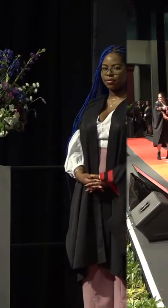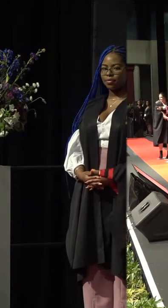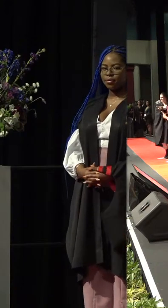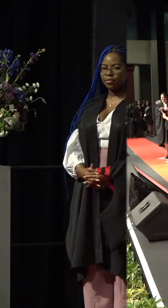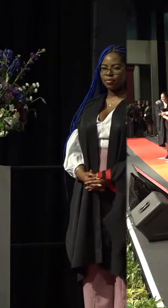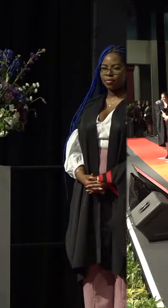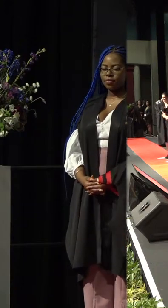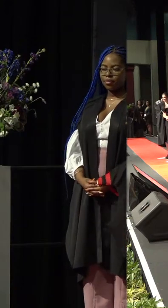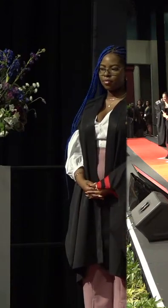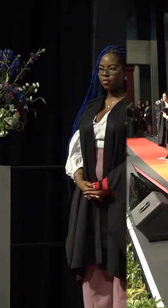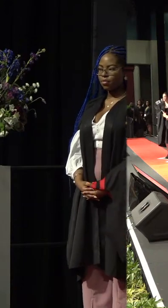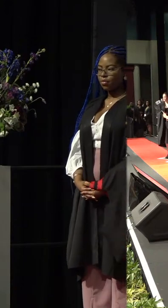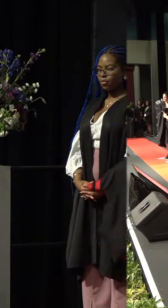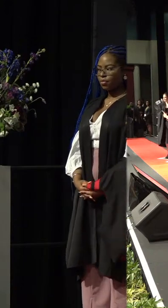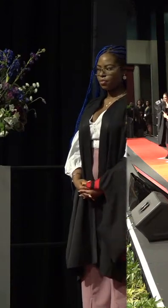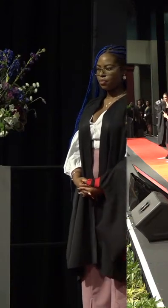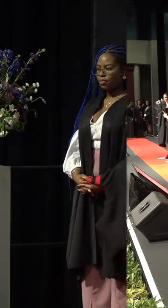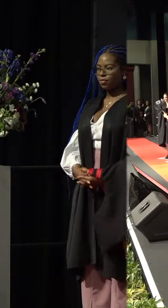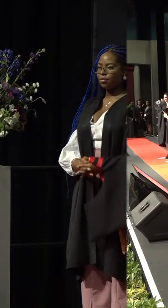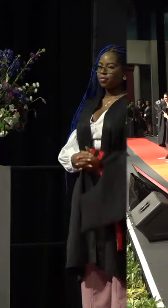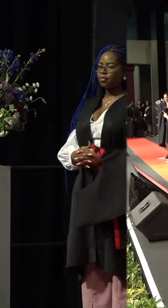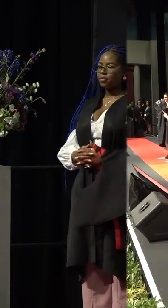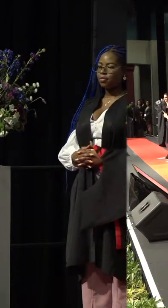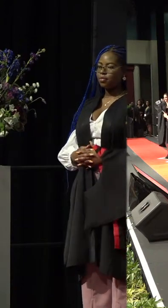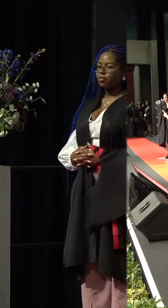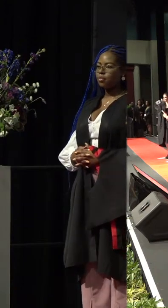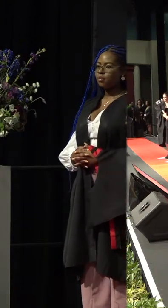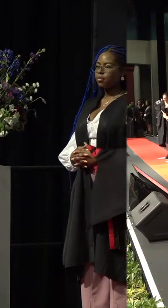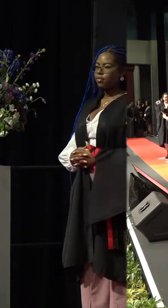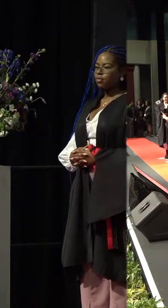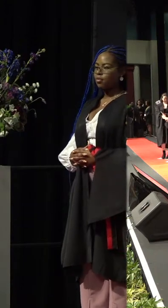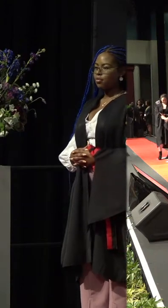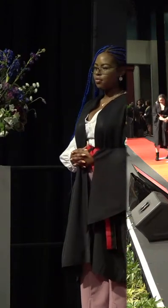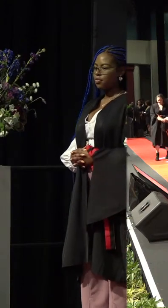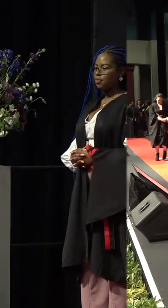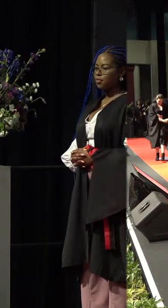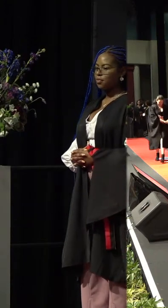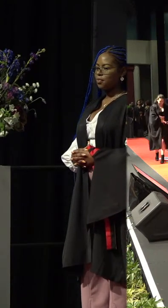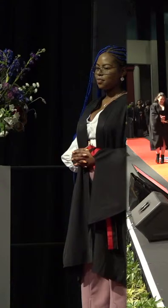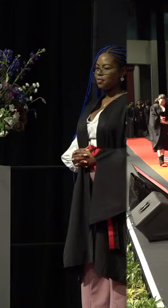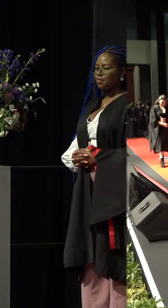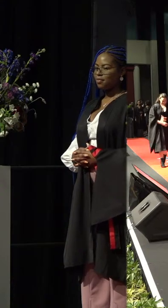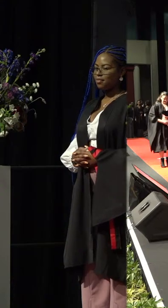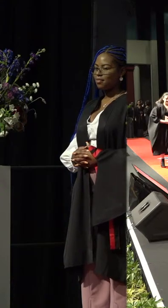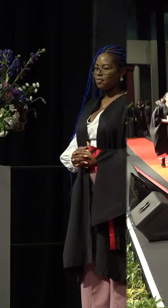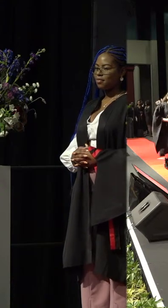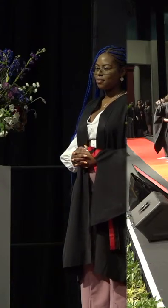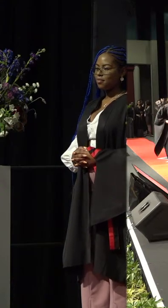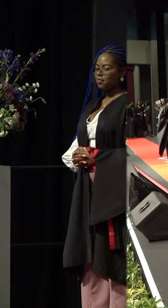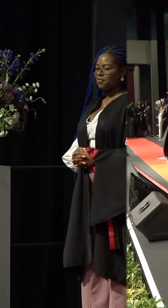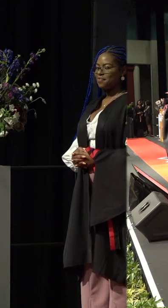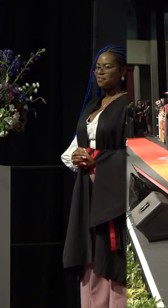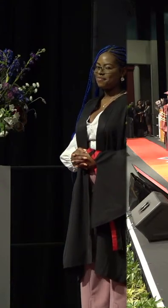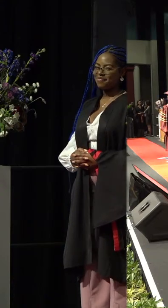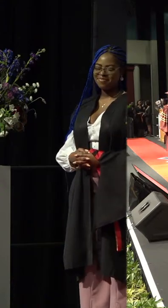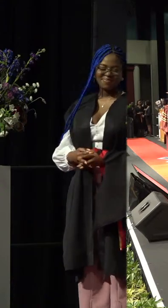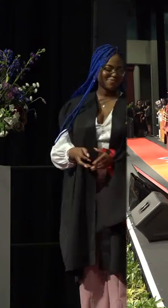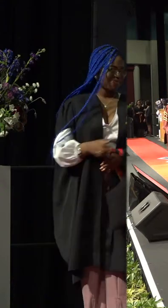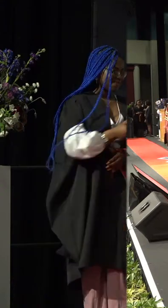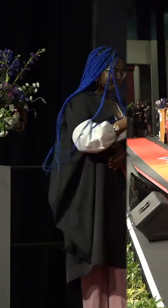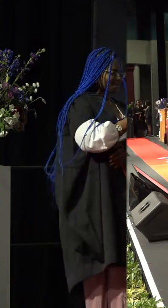For the Diploma in Fine Arts, Maya Dunyas Yiswe Akona Kambule.